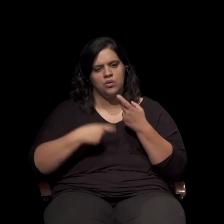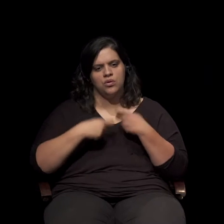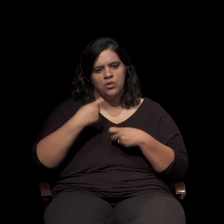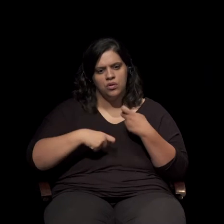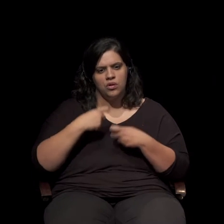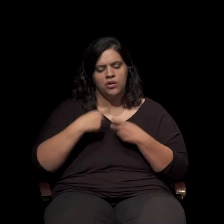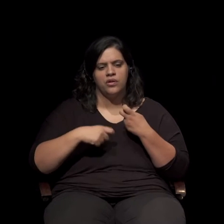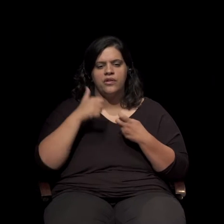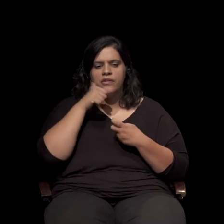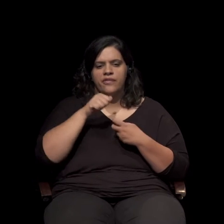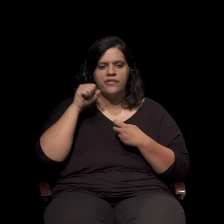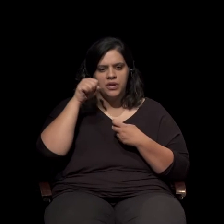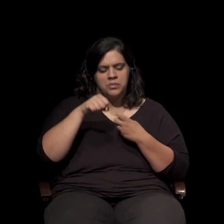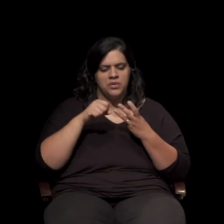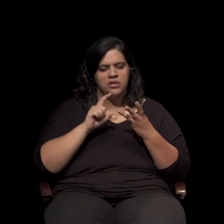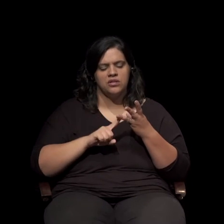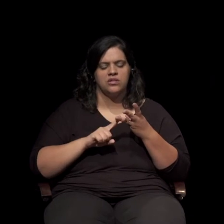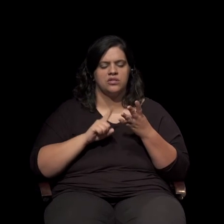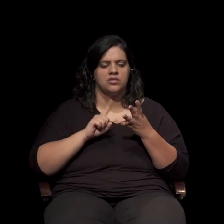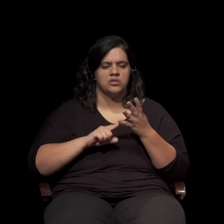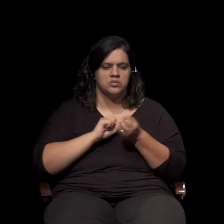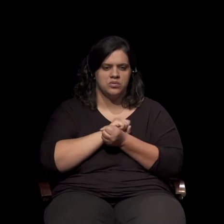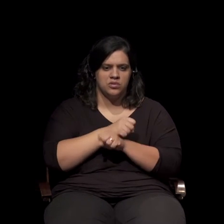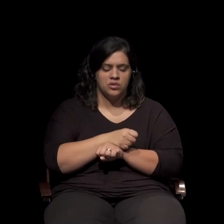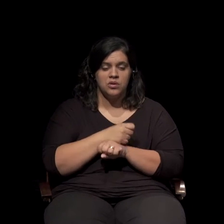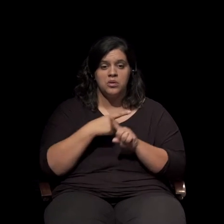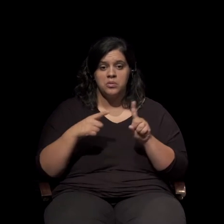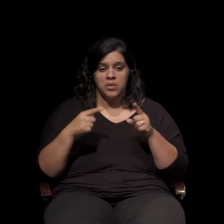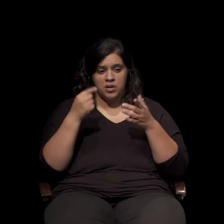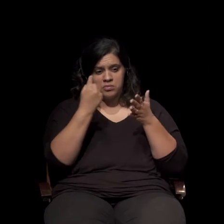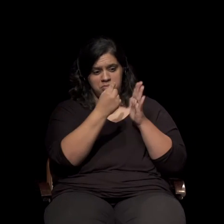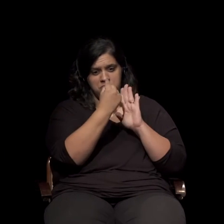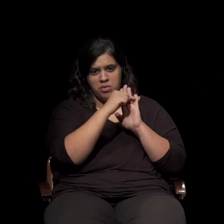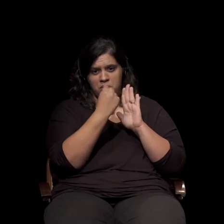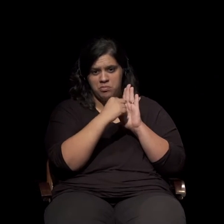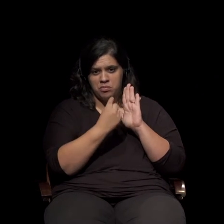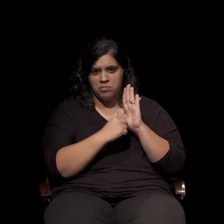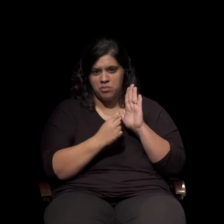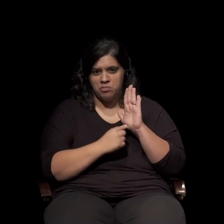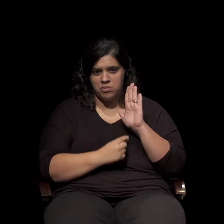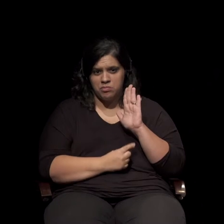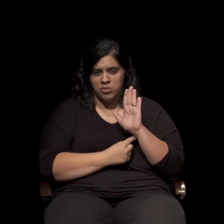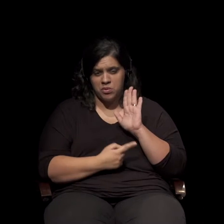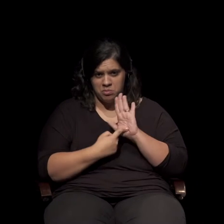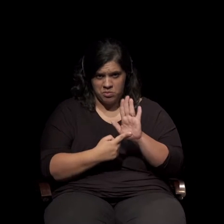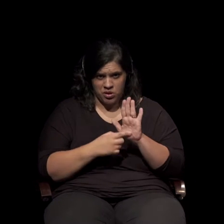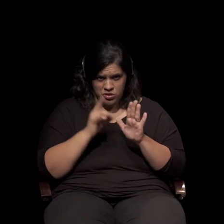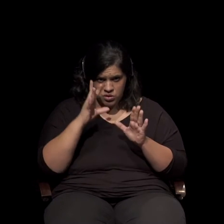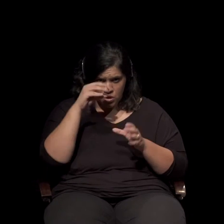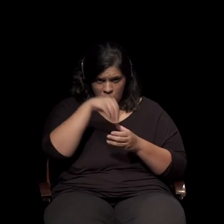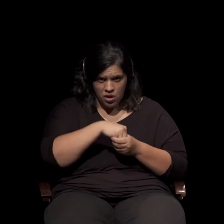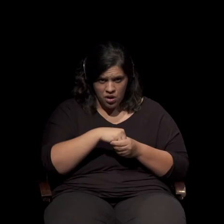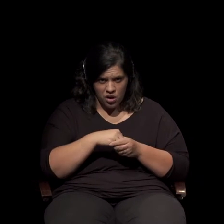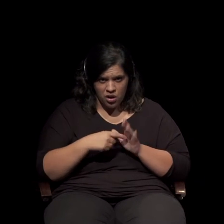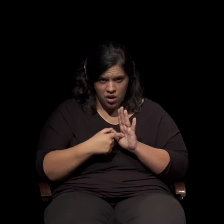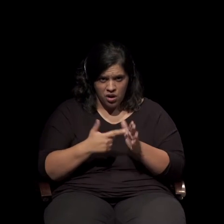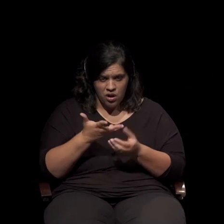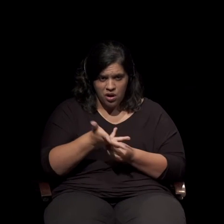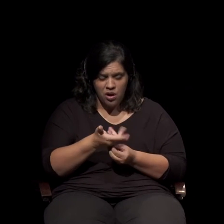But framing these topics in specific shows only is a bit like celebrating Mother's Day within